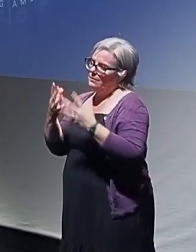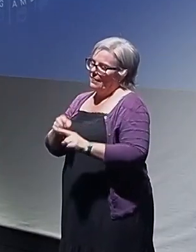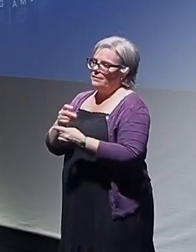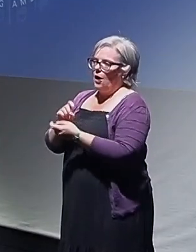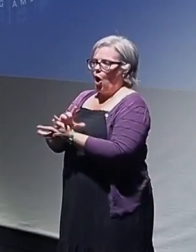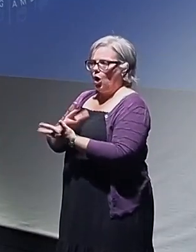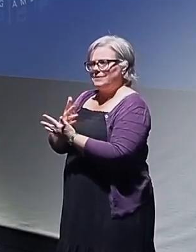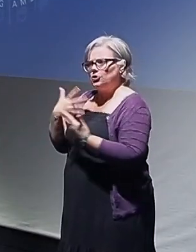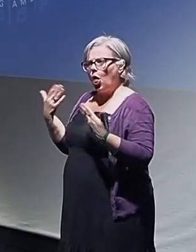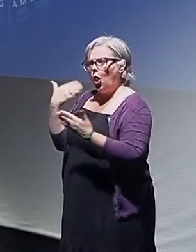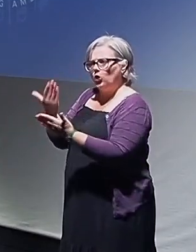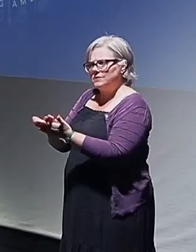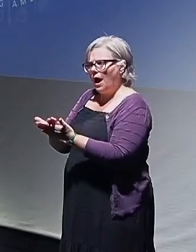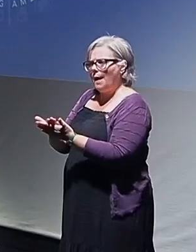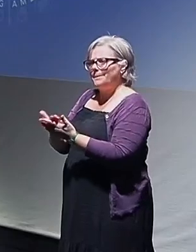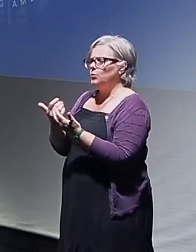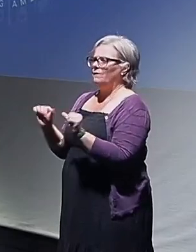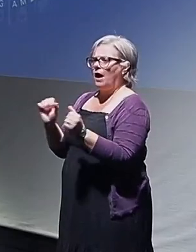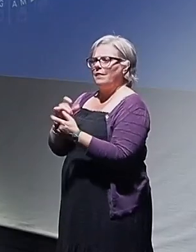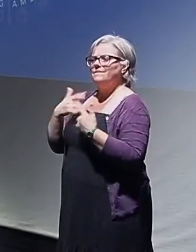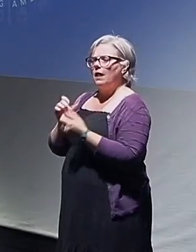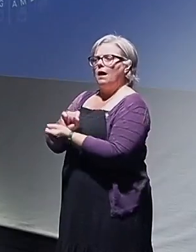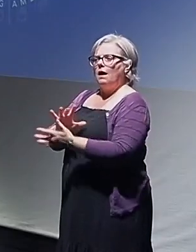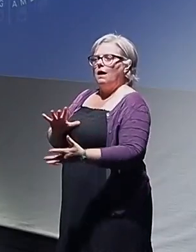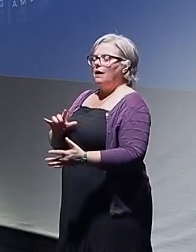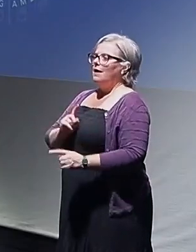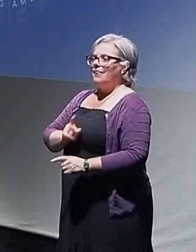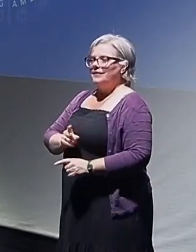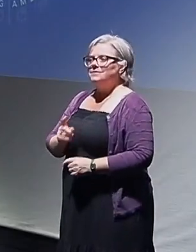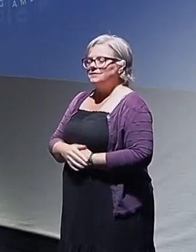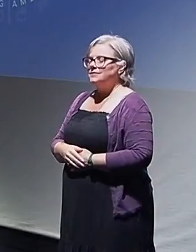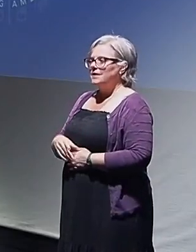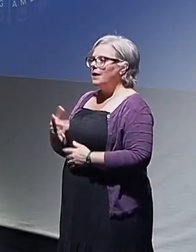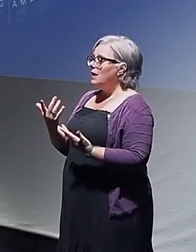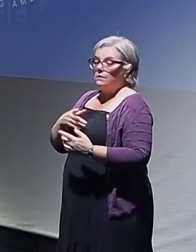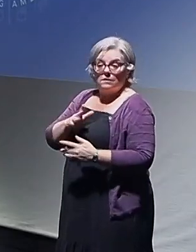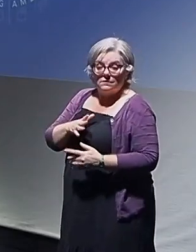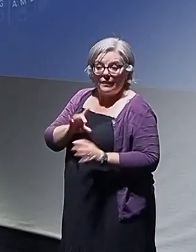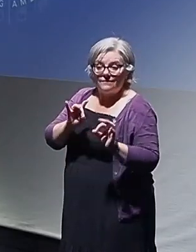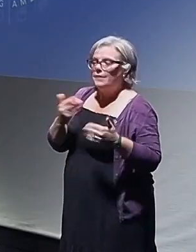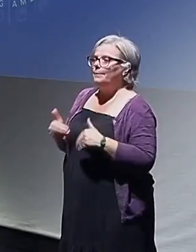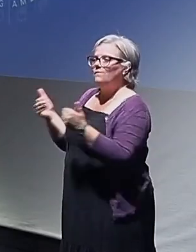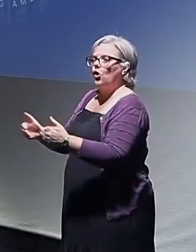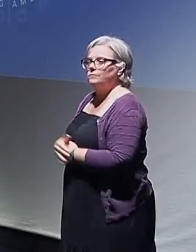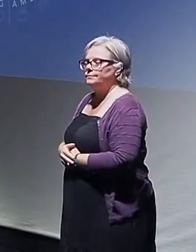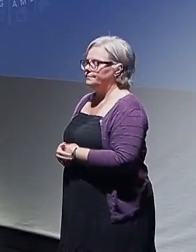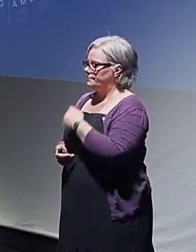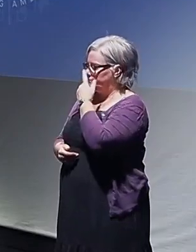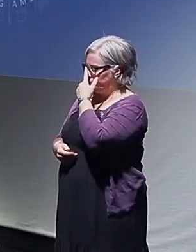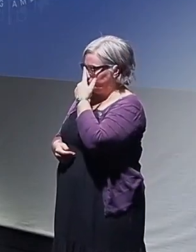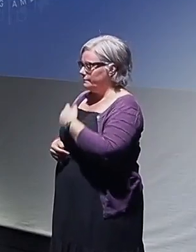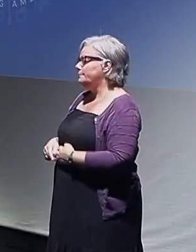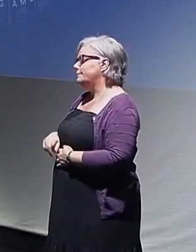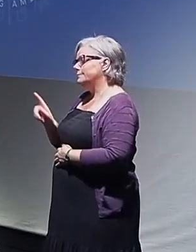lot of discipline. But it's really great because you just think, all right, and you move on. It's interesting